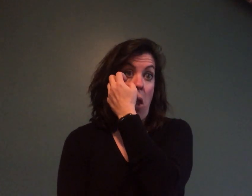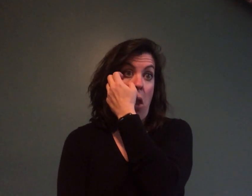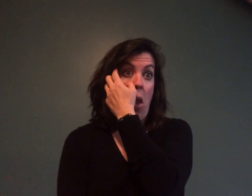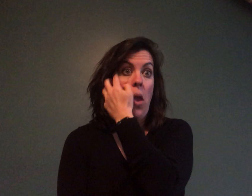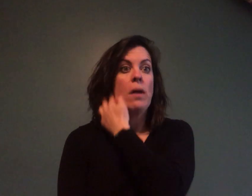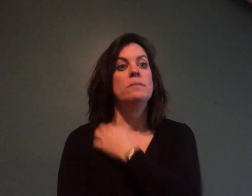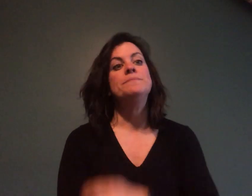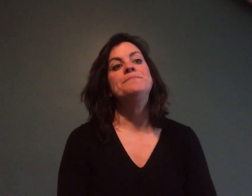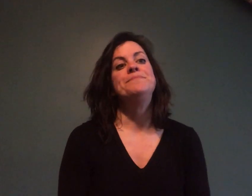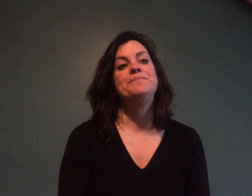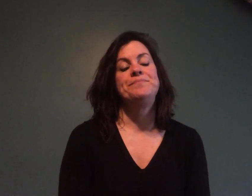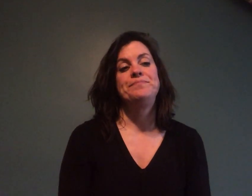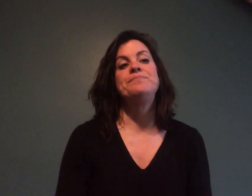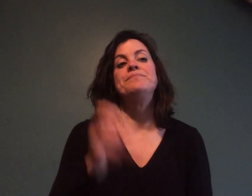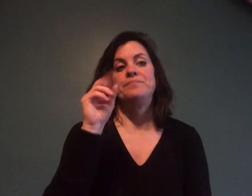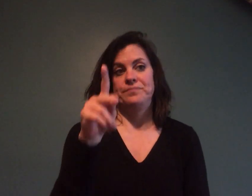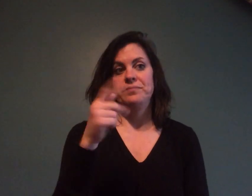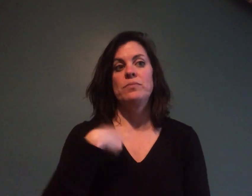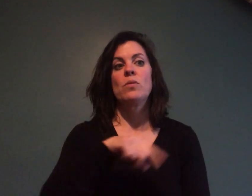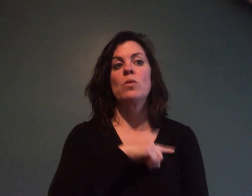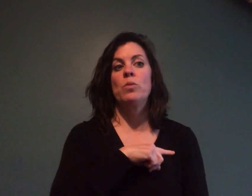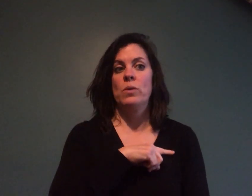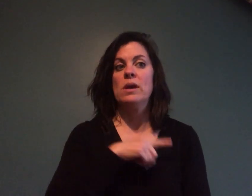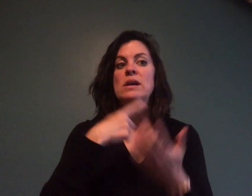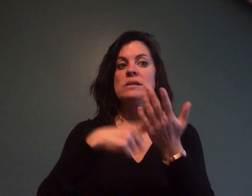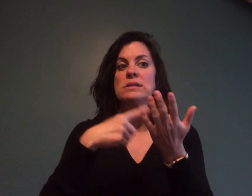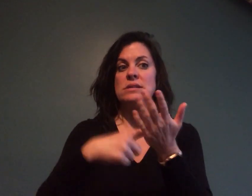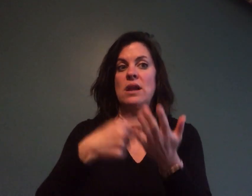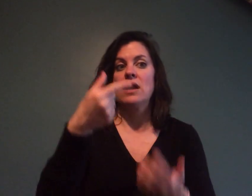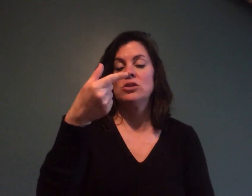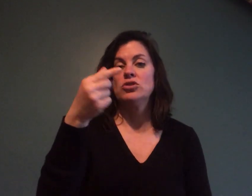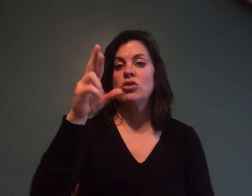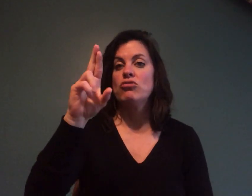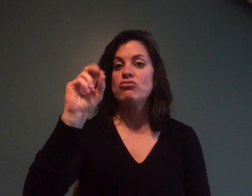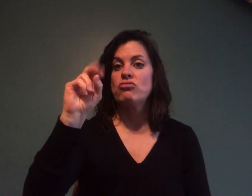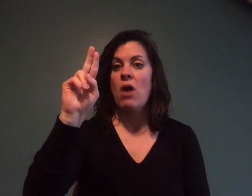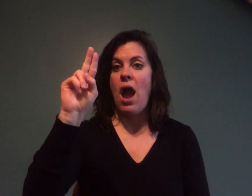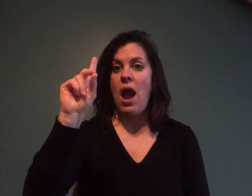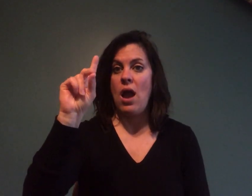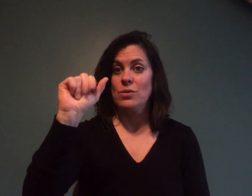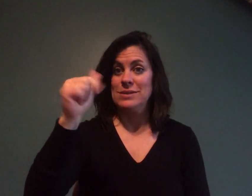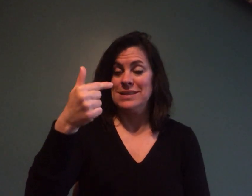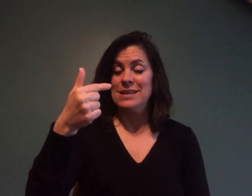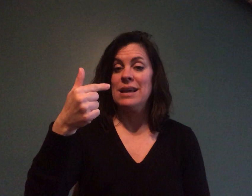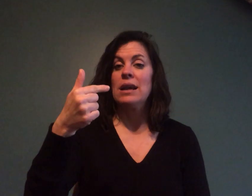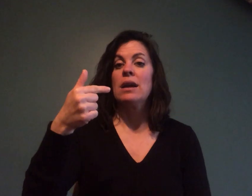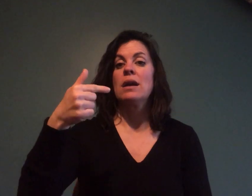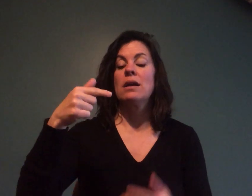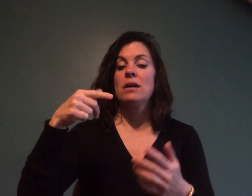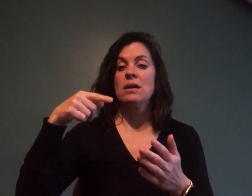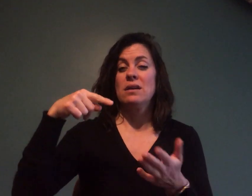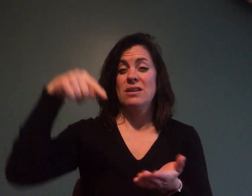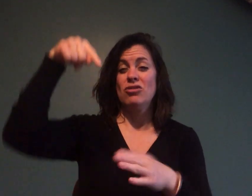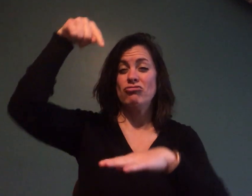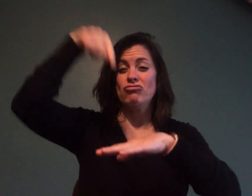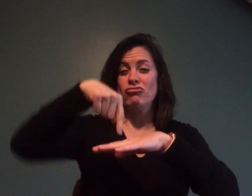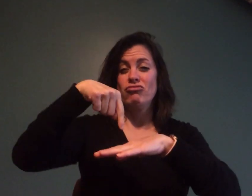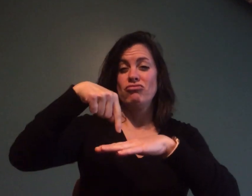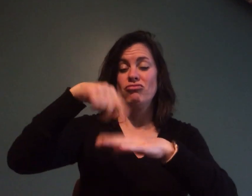grounding plug, the 3-prong plug, and that little barrel thing on the bottom. And we did talk about cutting that off. That is